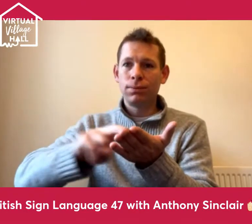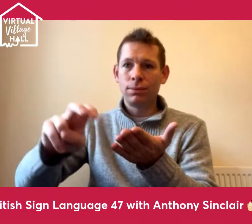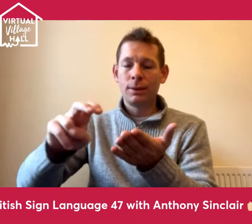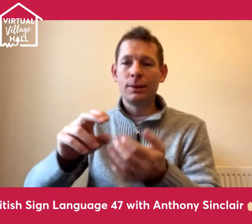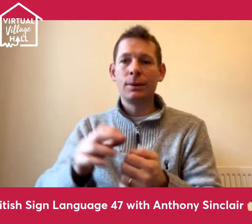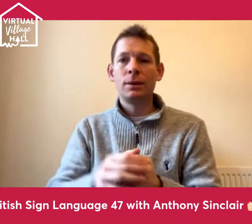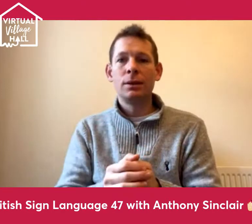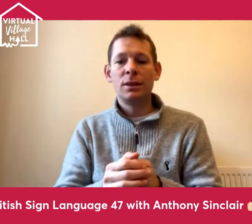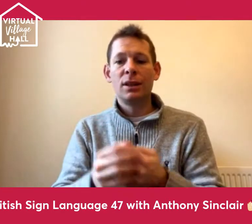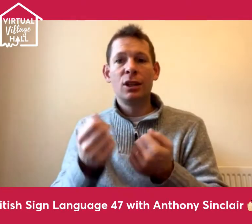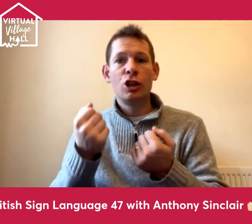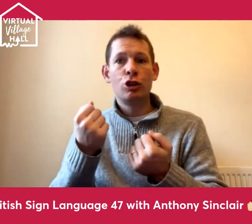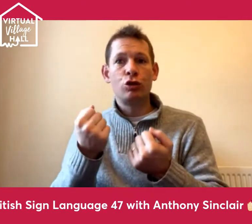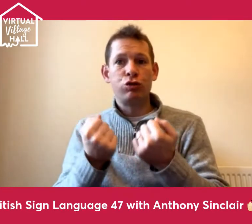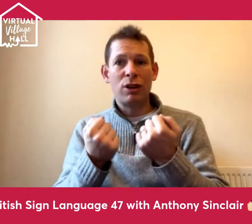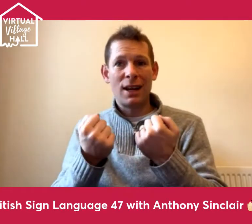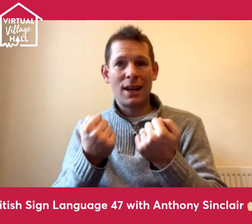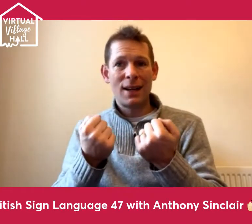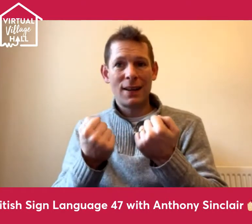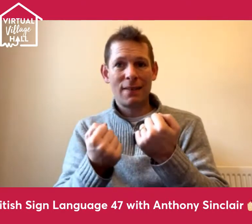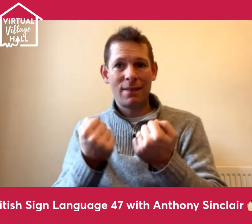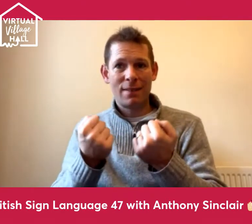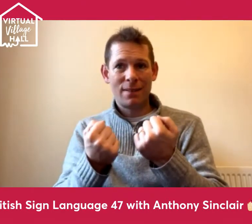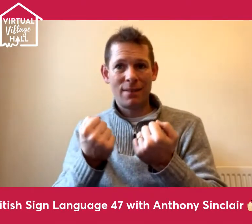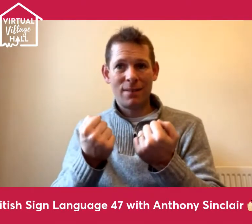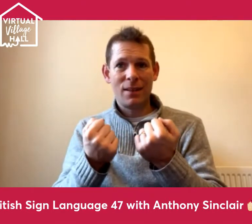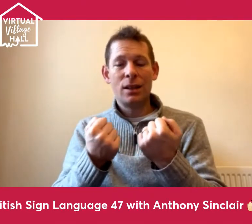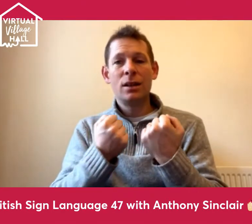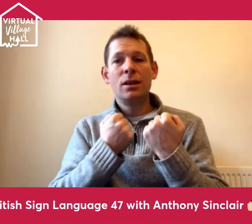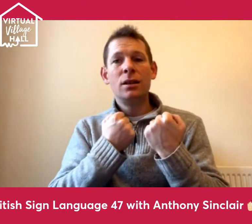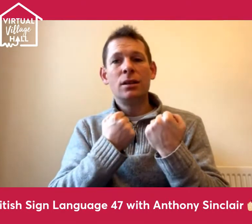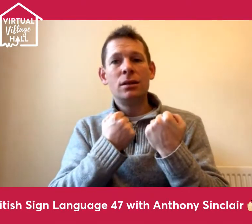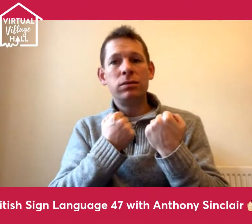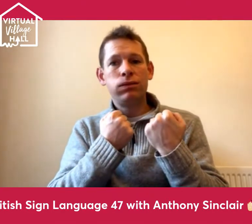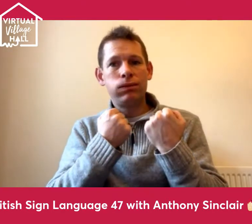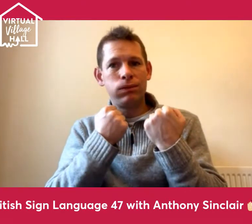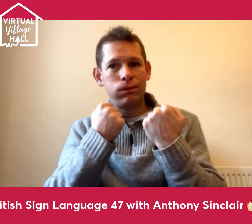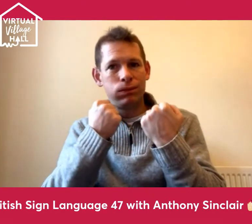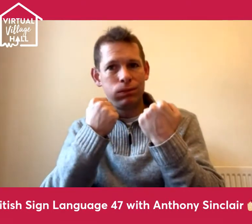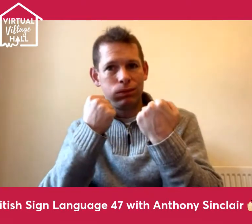the word walk, but I'm actually, and I'm not, watch this as well, when I'm driving, I'm